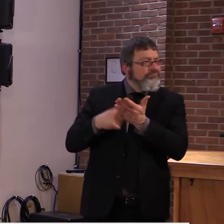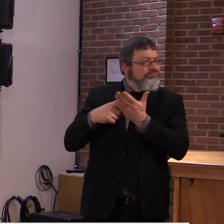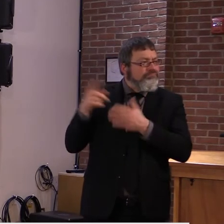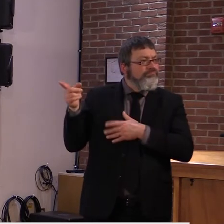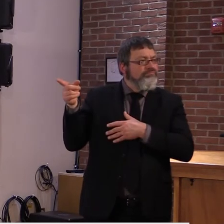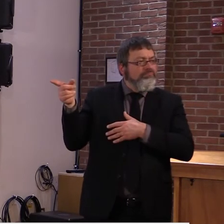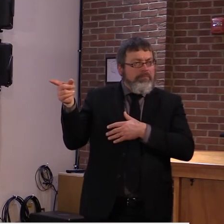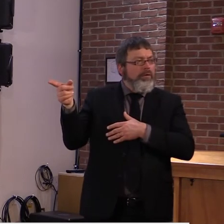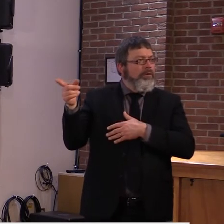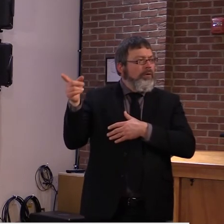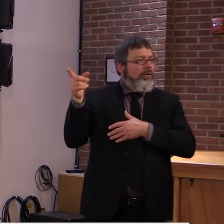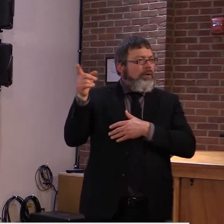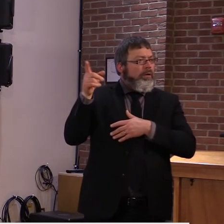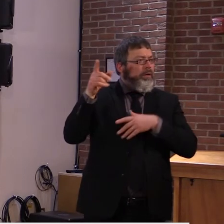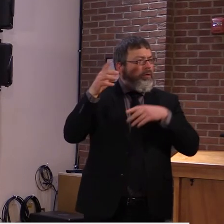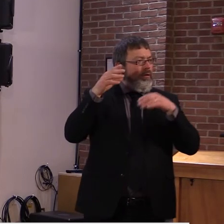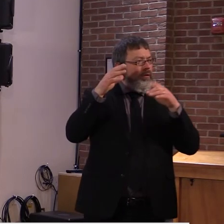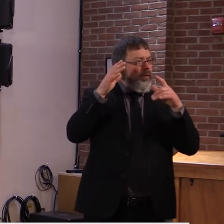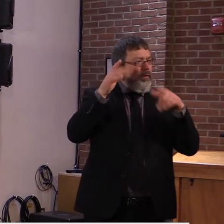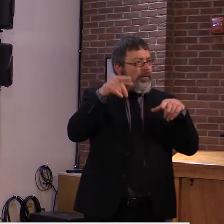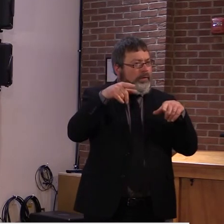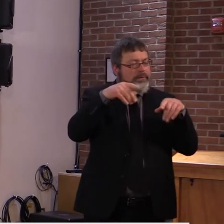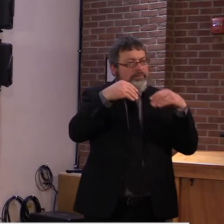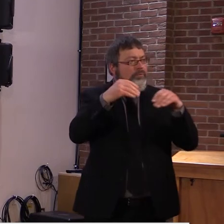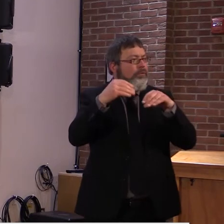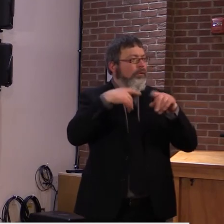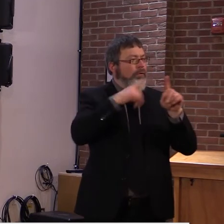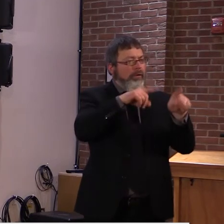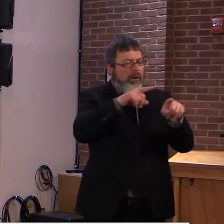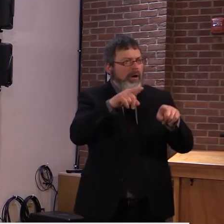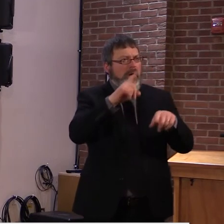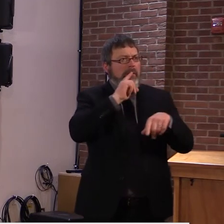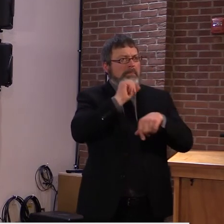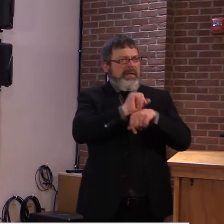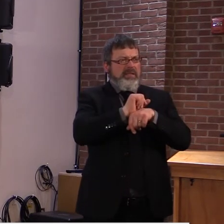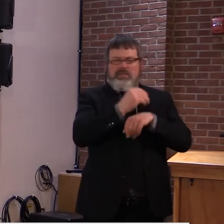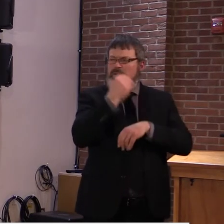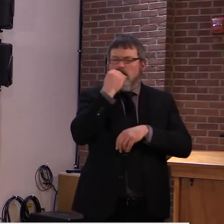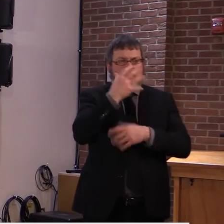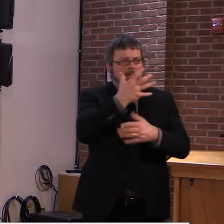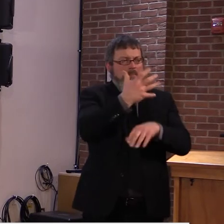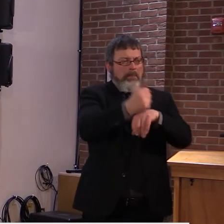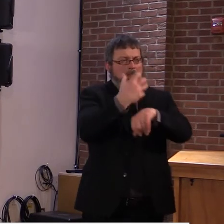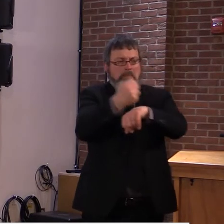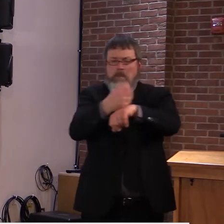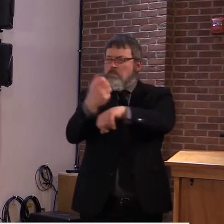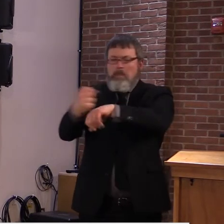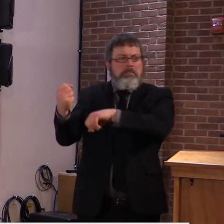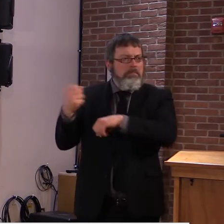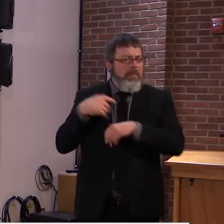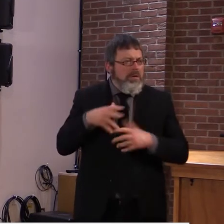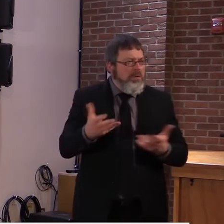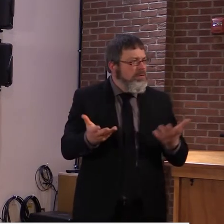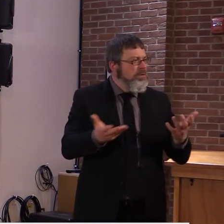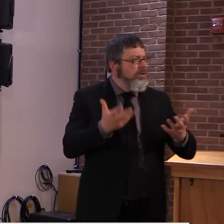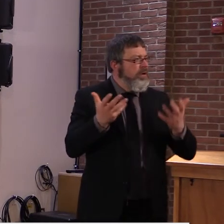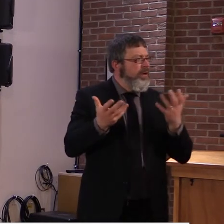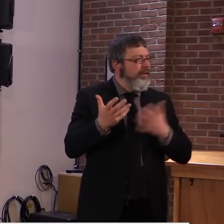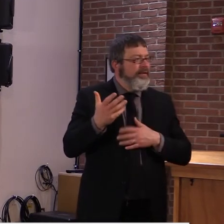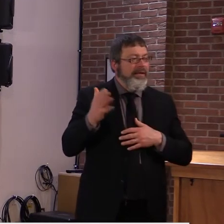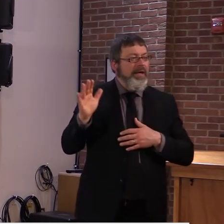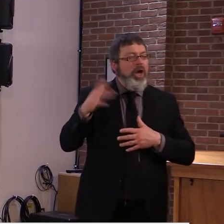reaction to that, whether you think you can take any credit for the Light the Way campaign causing that, or whether it's maybe just general